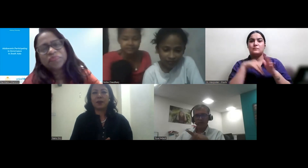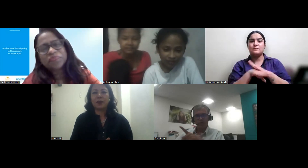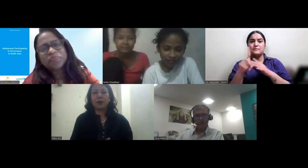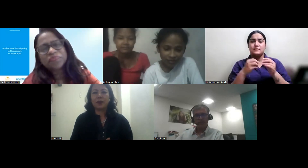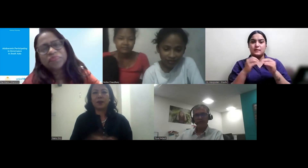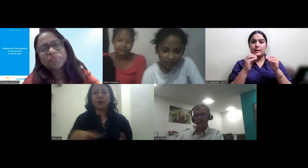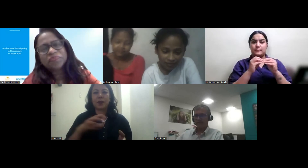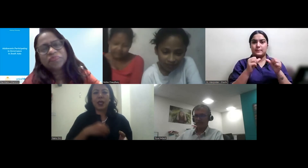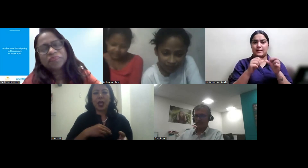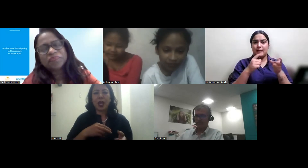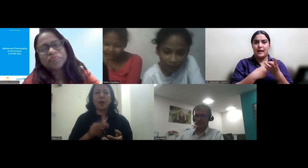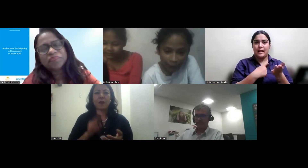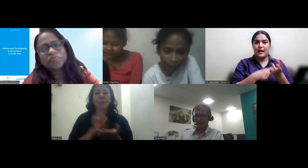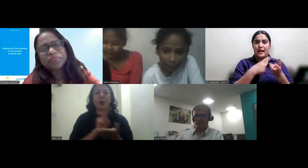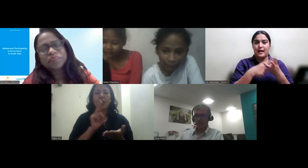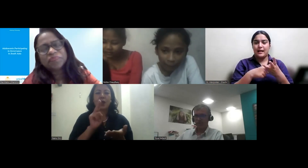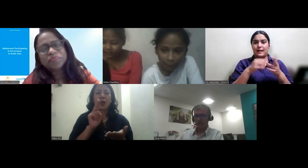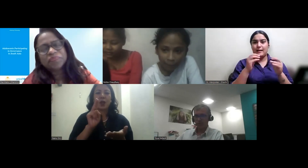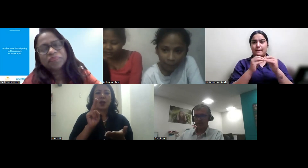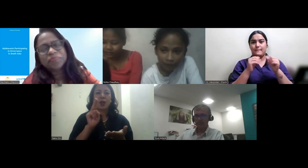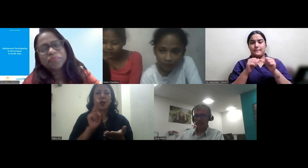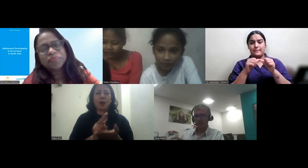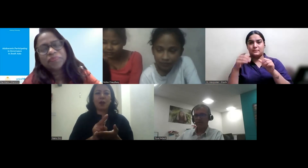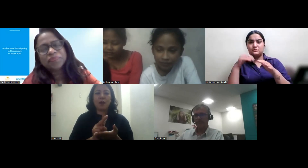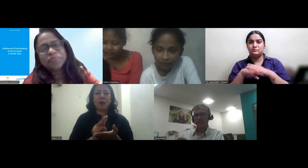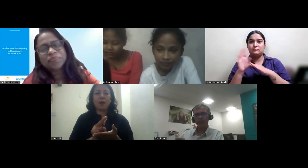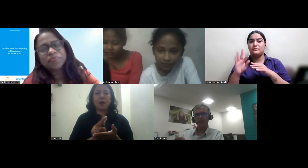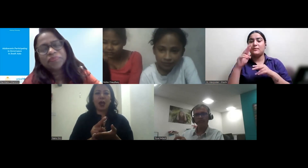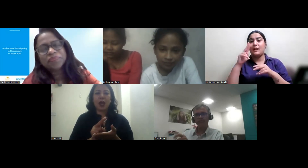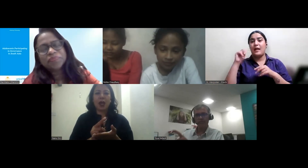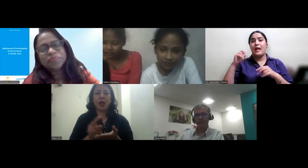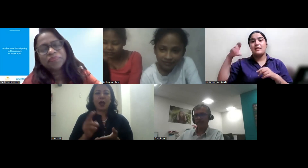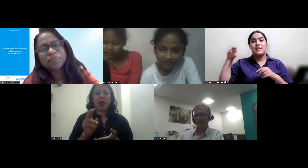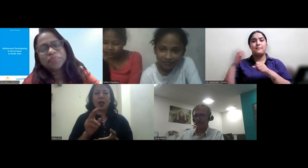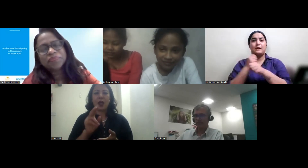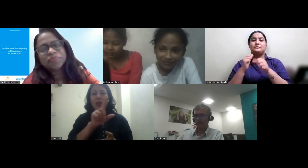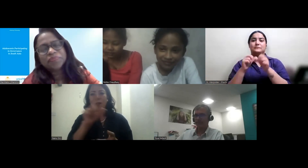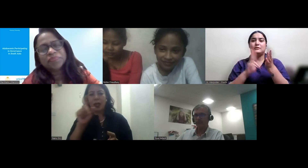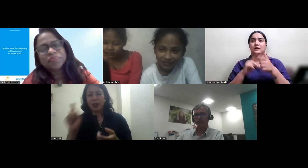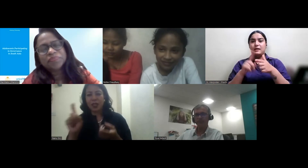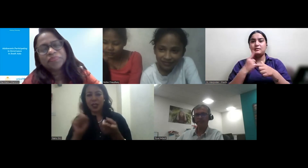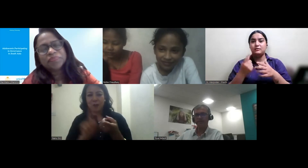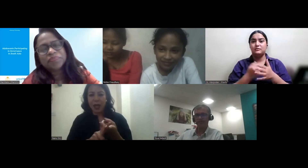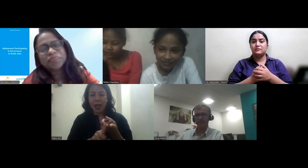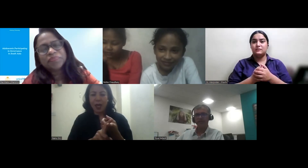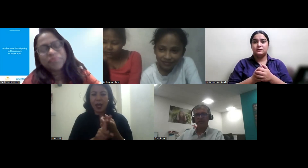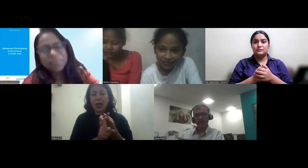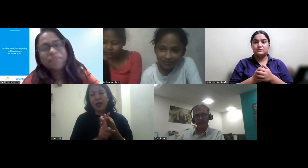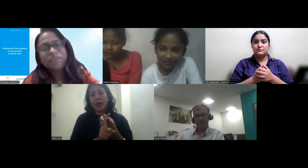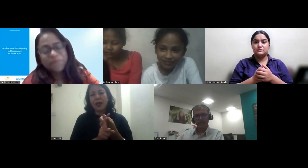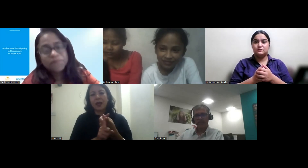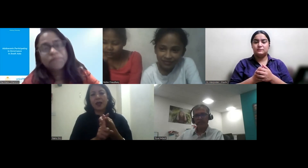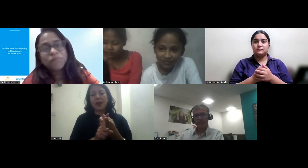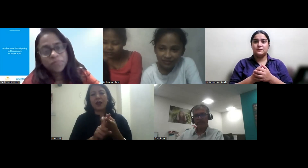and also in Nepalganj. So our programs, we have some programs in Nawalparasi as well in few municipalities.